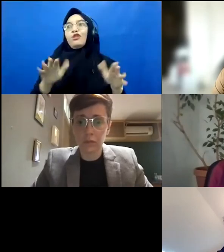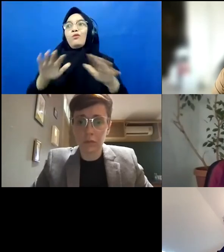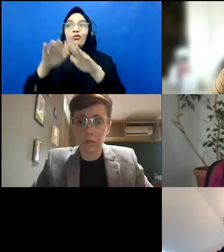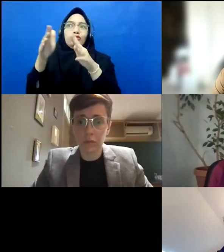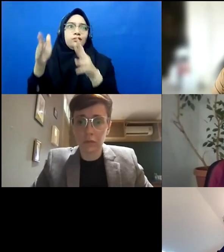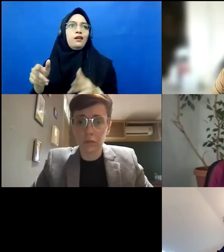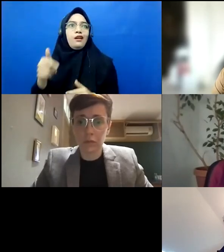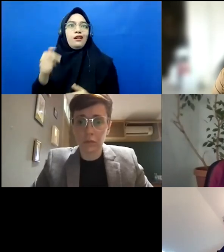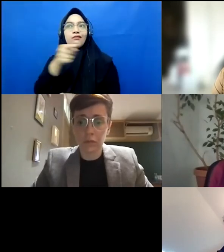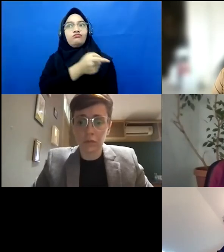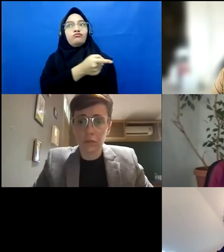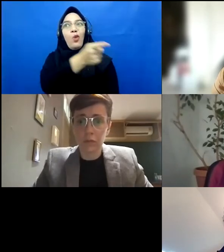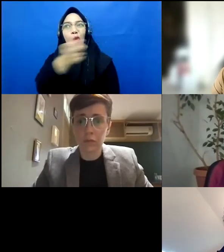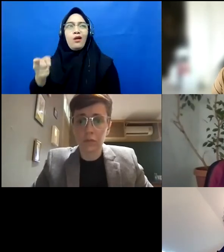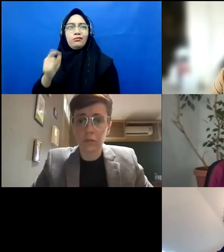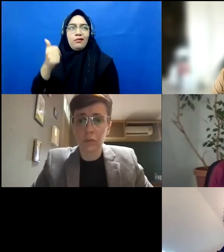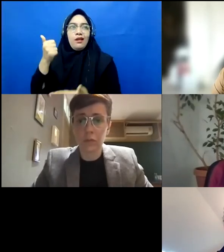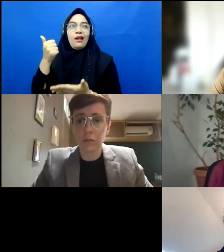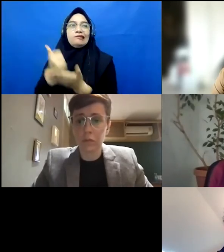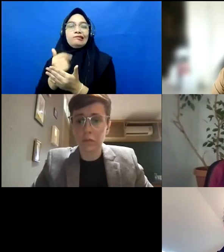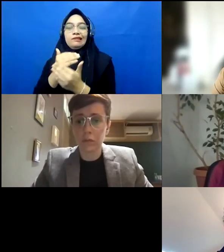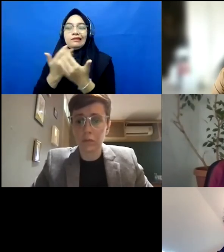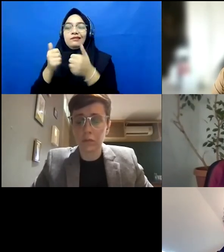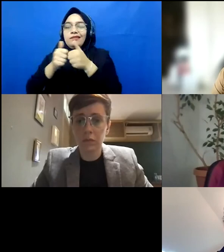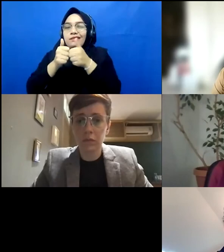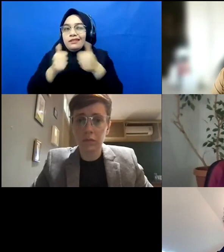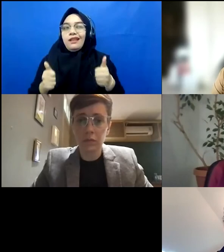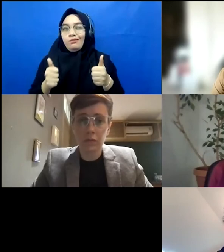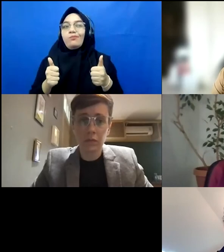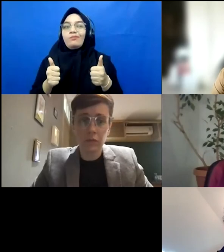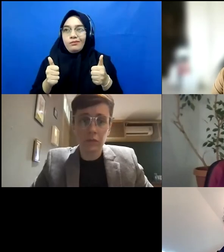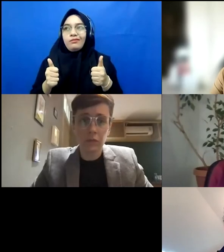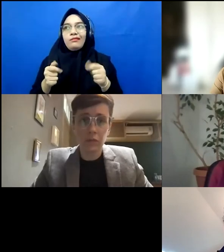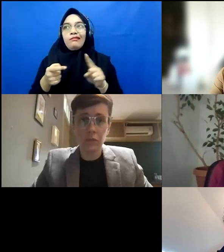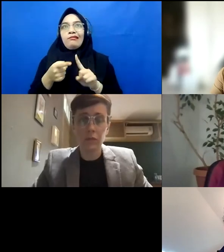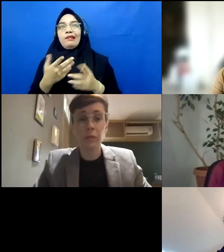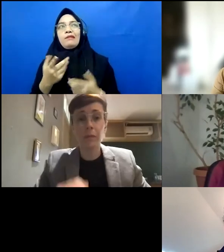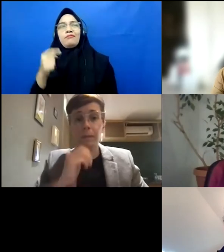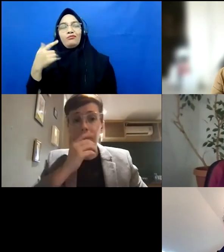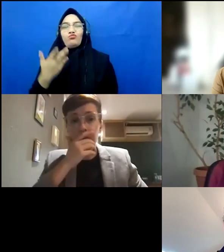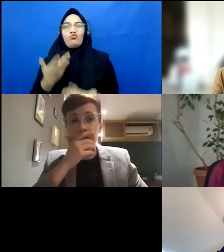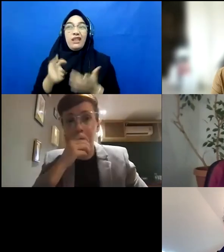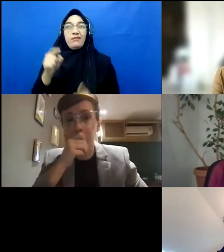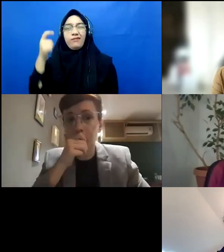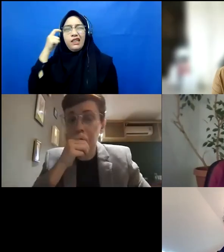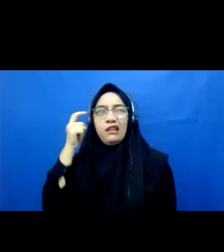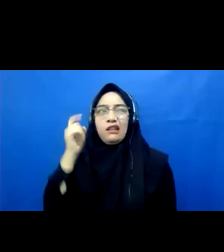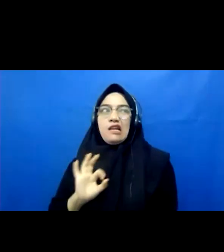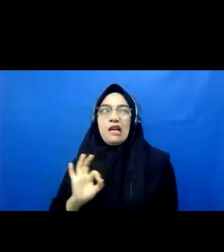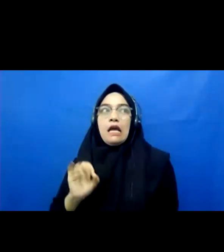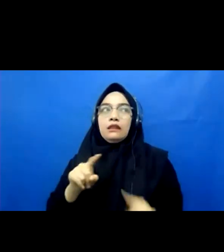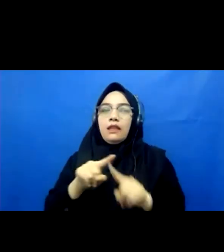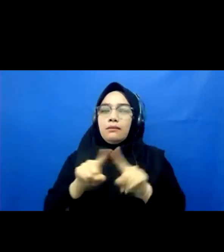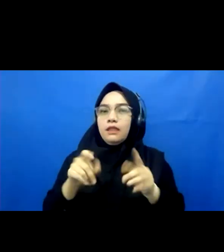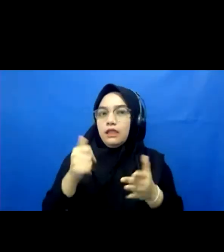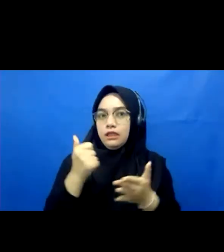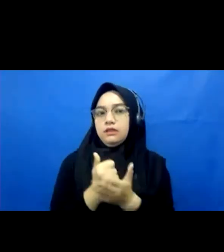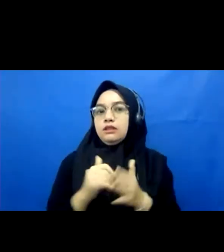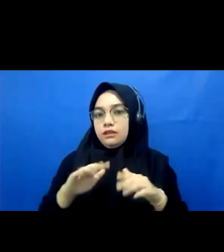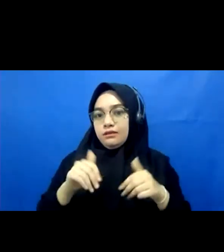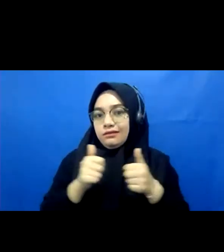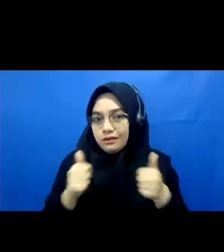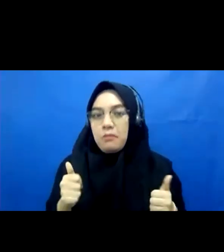are. I would paraphrase it to say, you know, if social entrepreneurship is something you